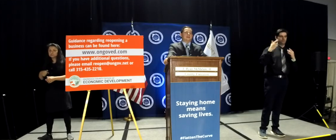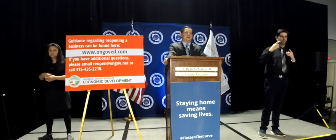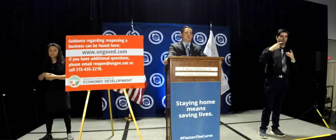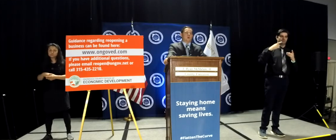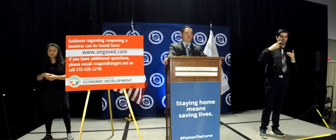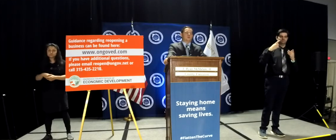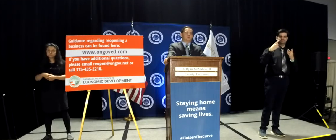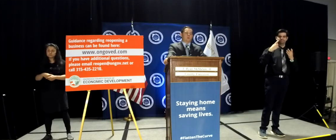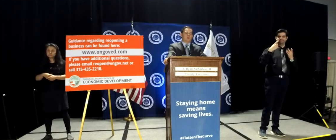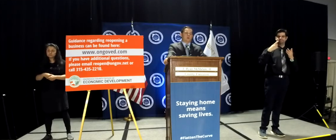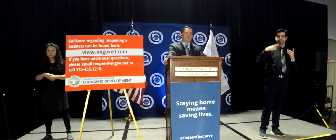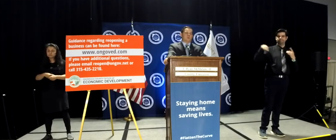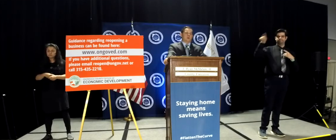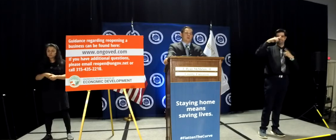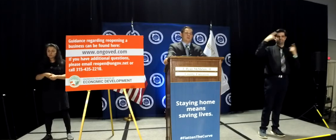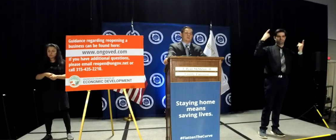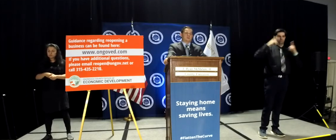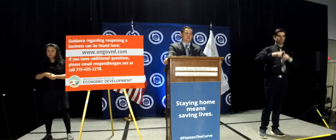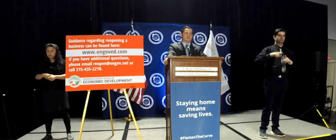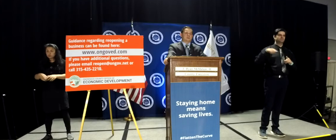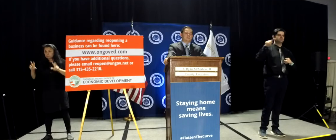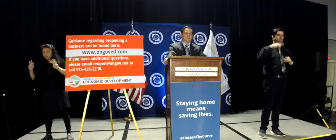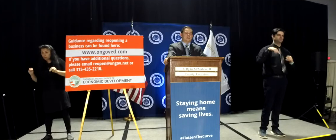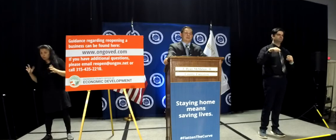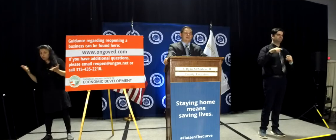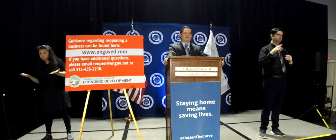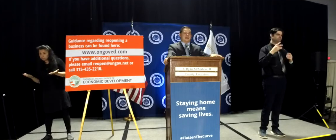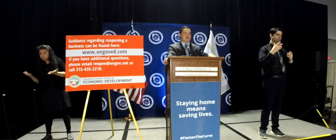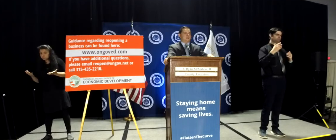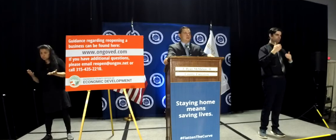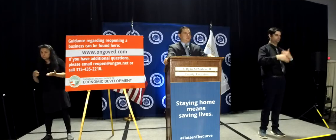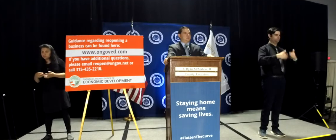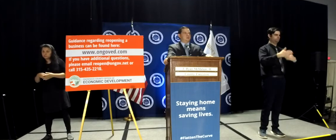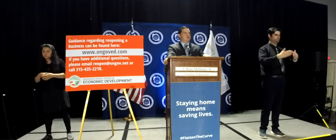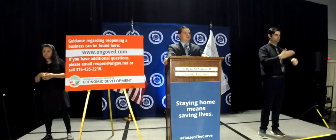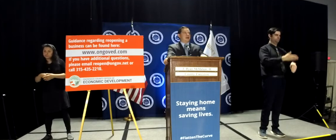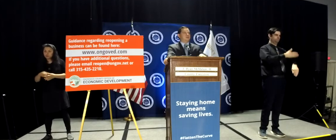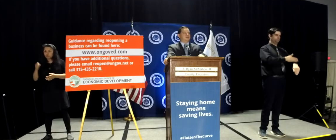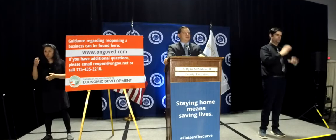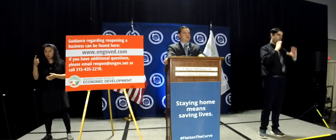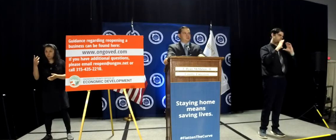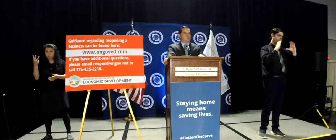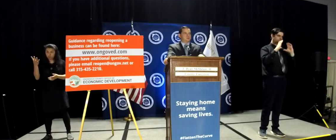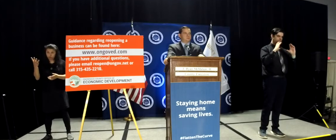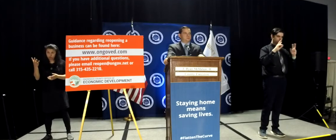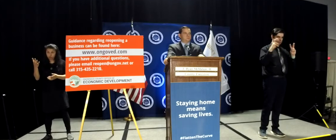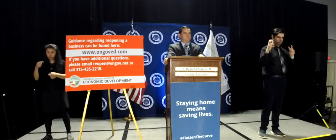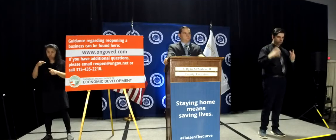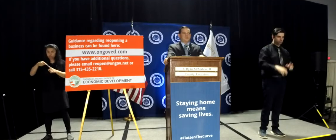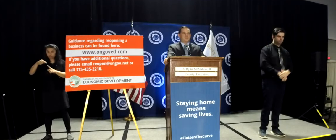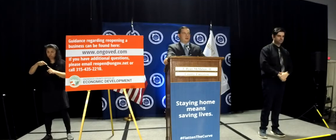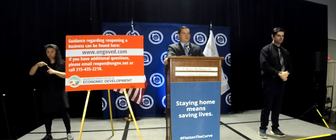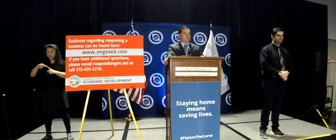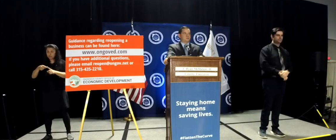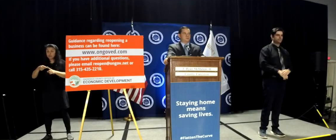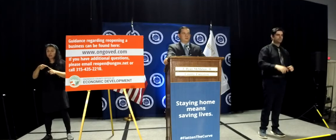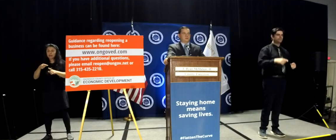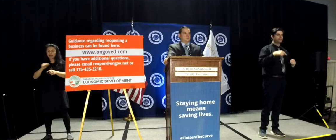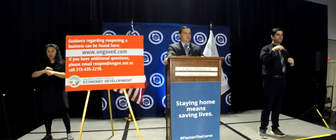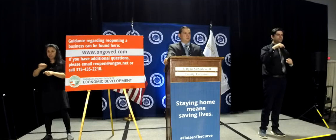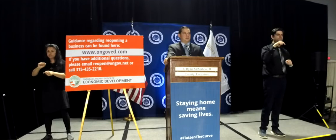But what was important was that the data is driving the decisions, nothing